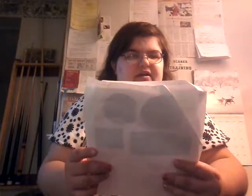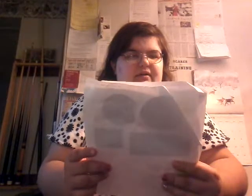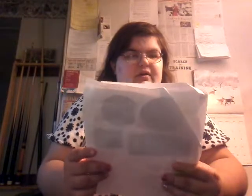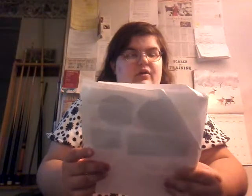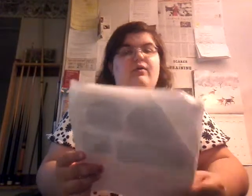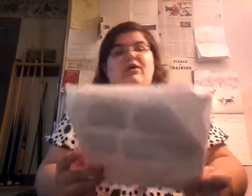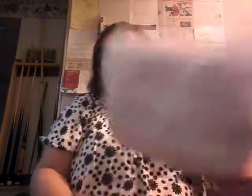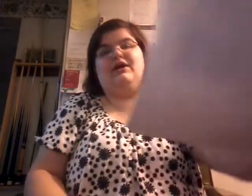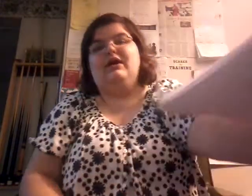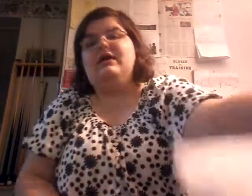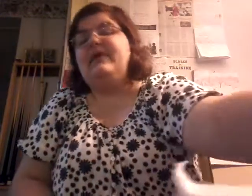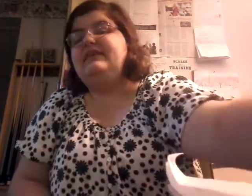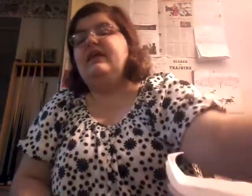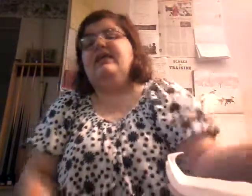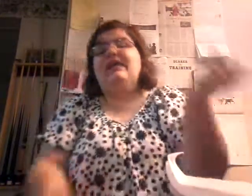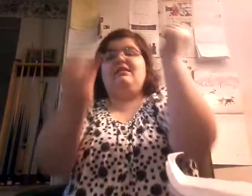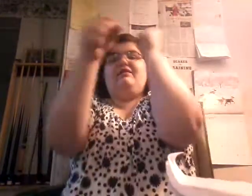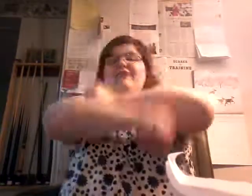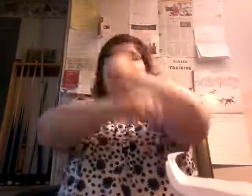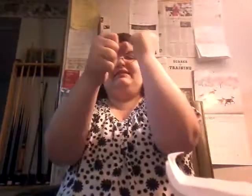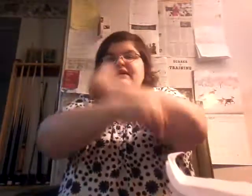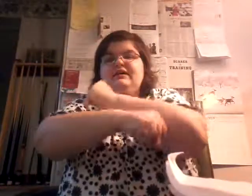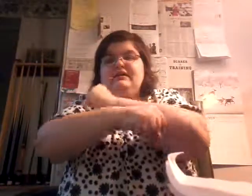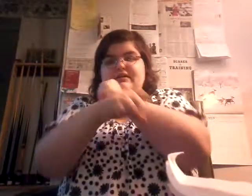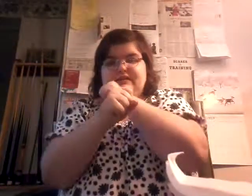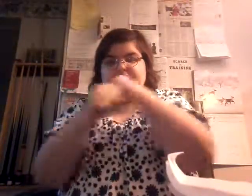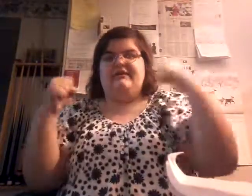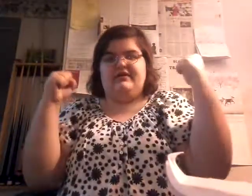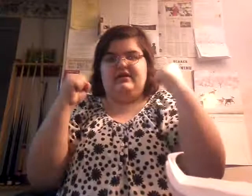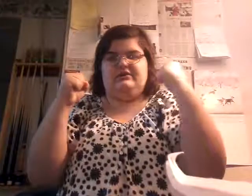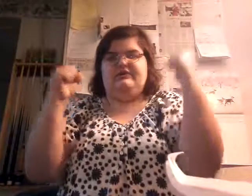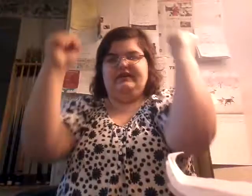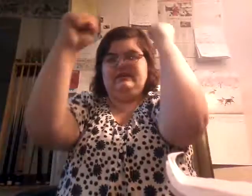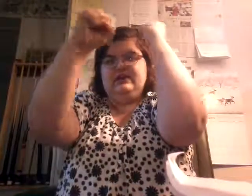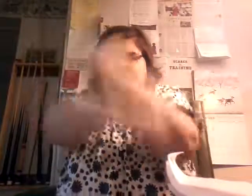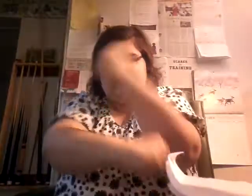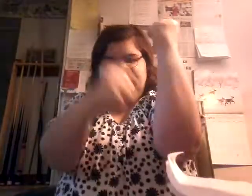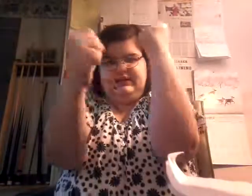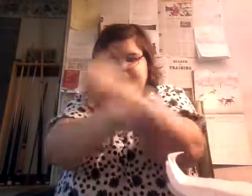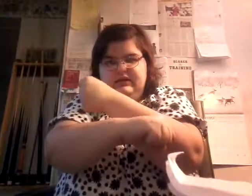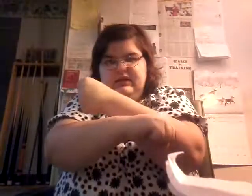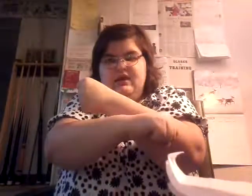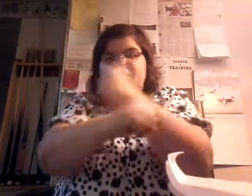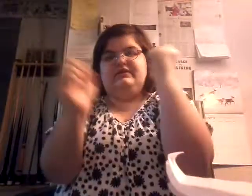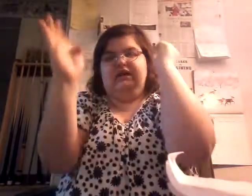So, warrior. Basically, it's fight. Like the sign for fight, you get your two fists, crossing. Or the sign